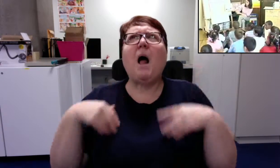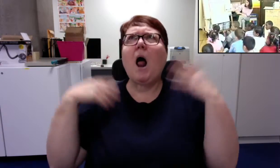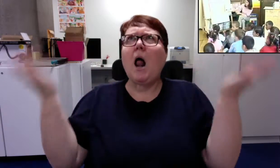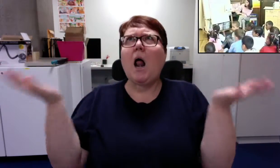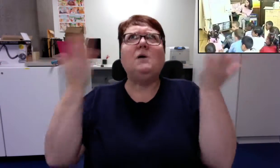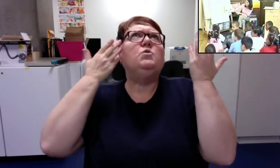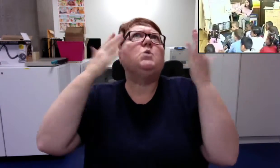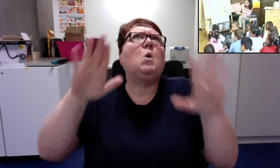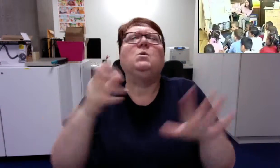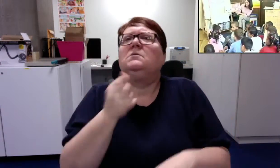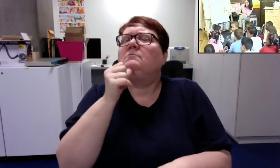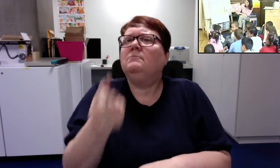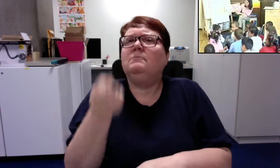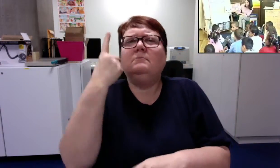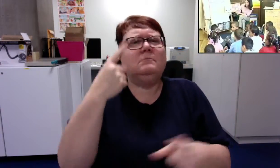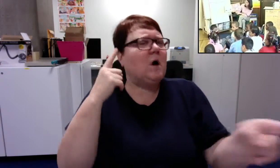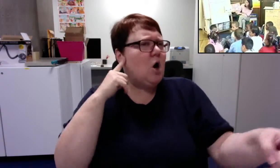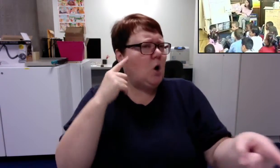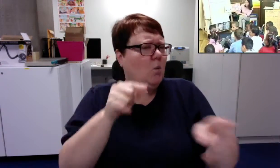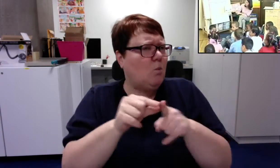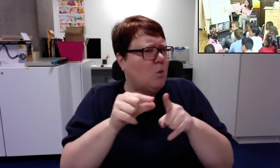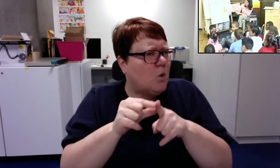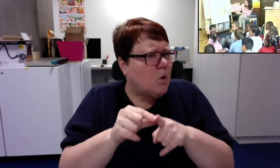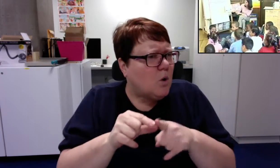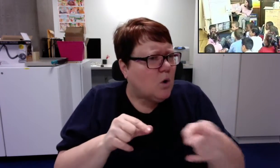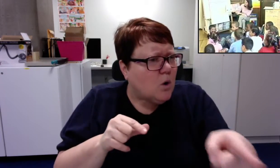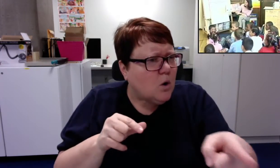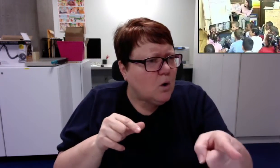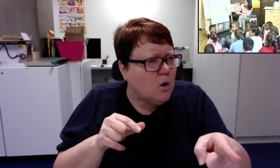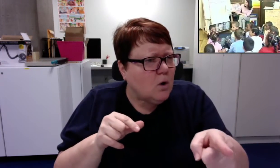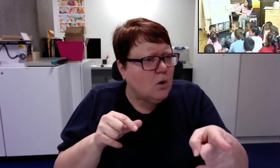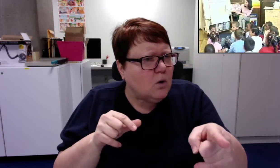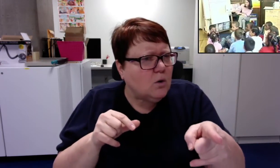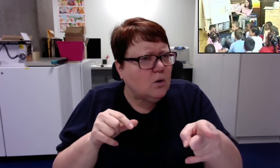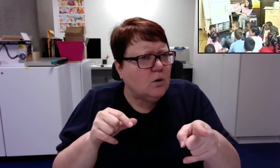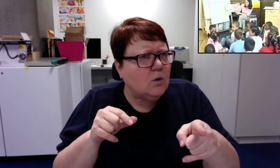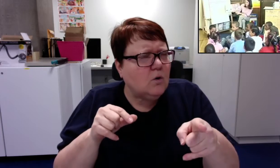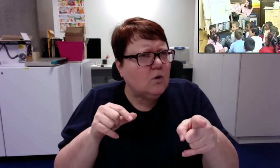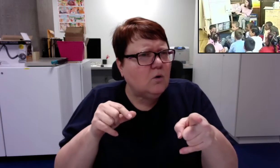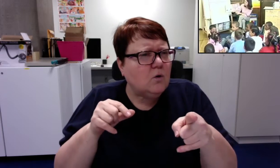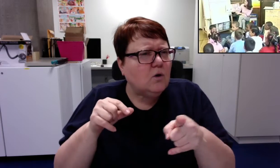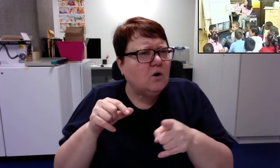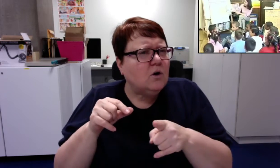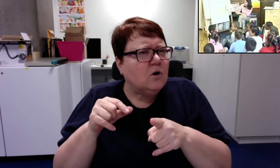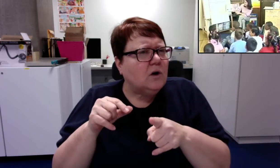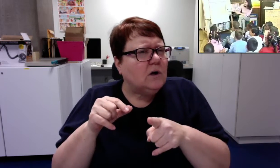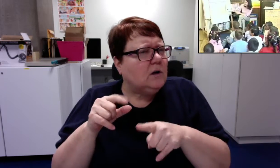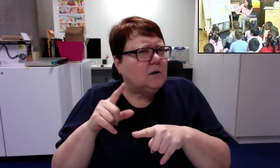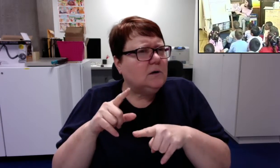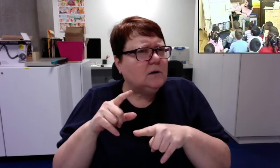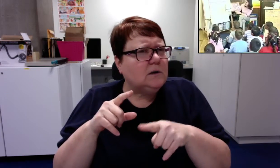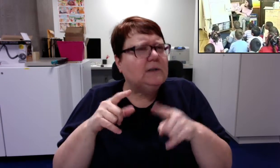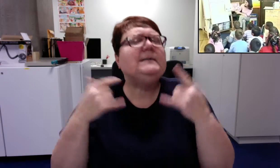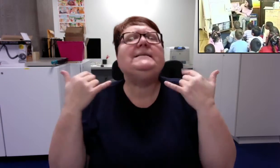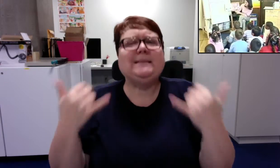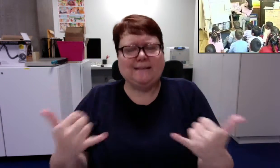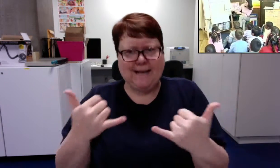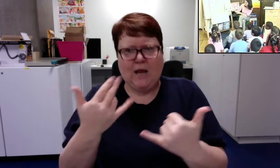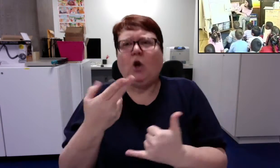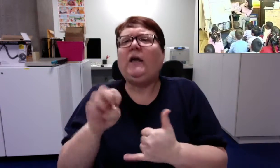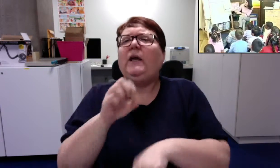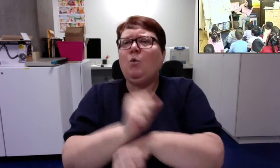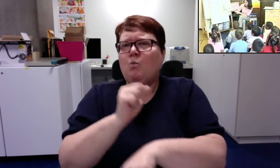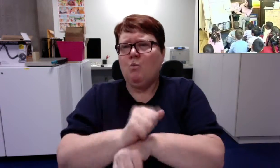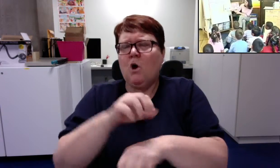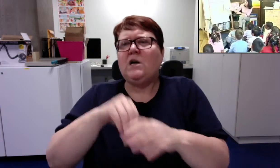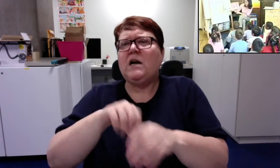heard. I heard the word, what was it called again? Prows. Can you reread it for me? Now, he worked in the